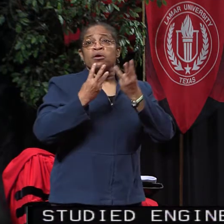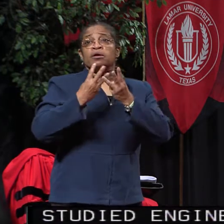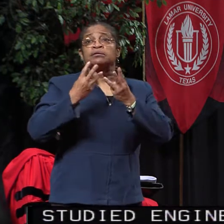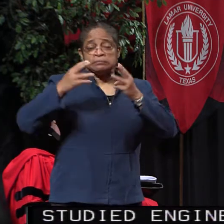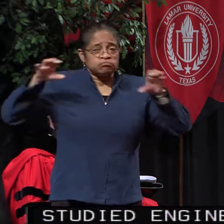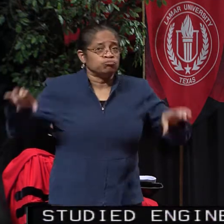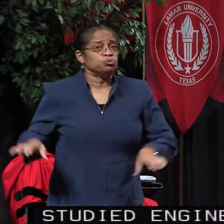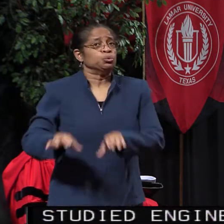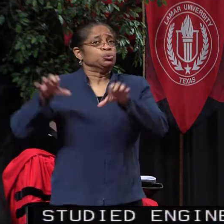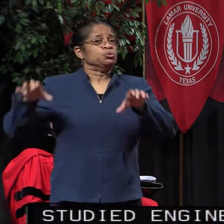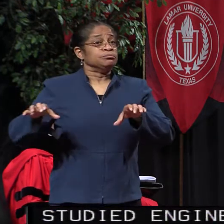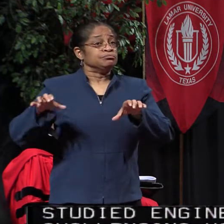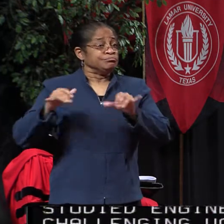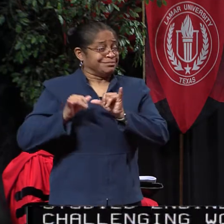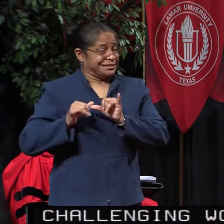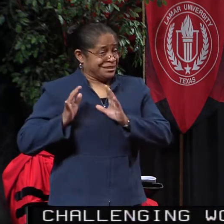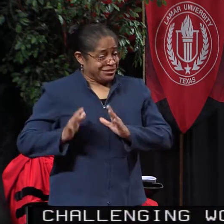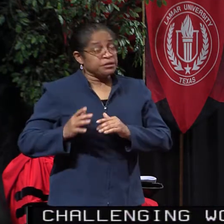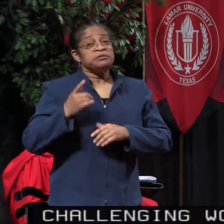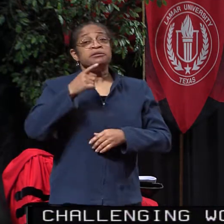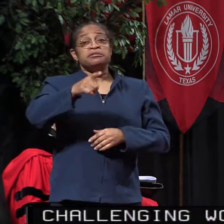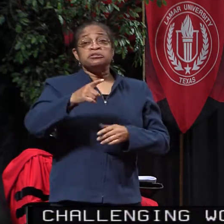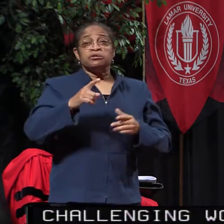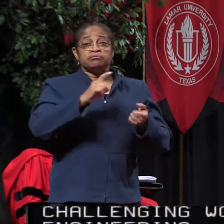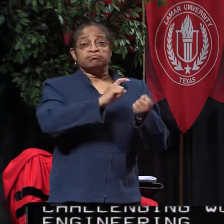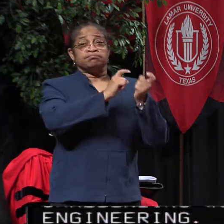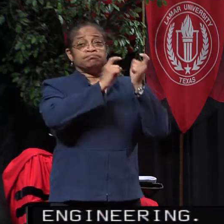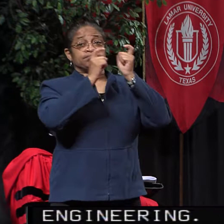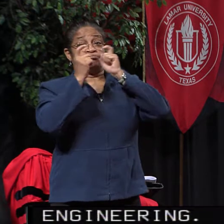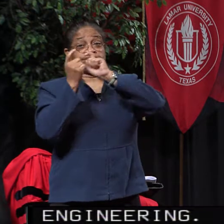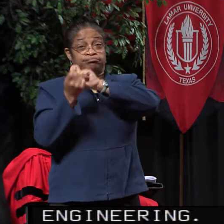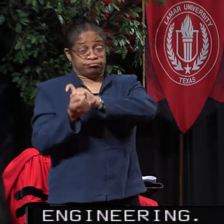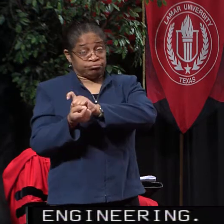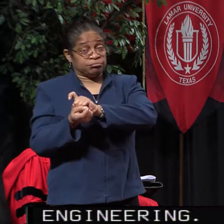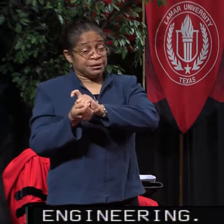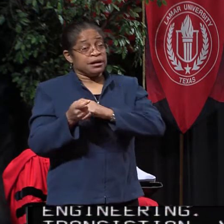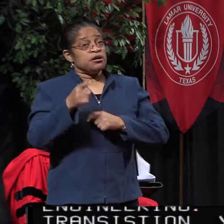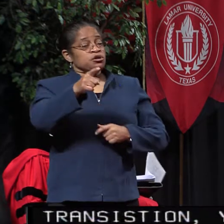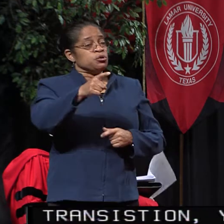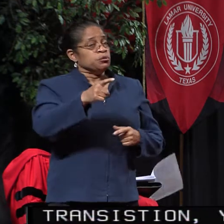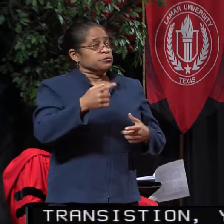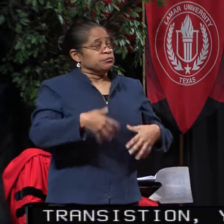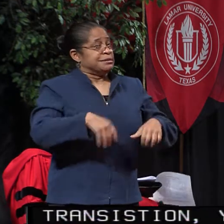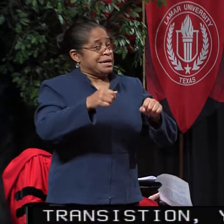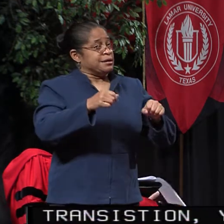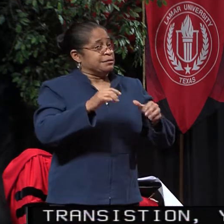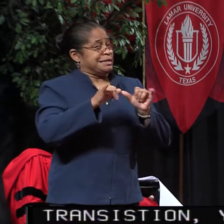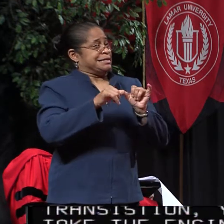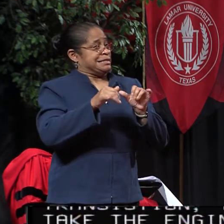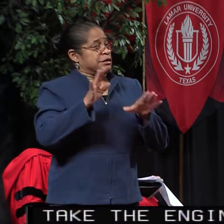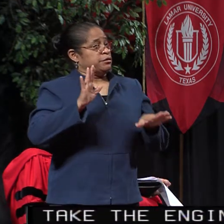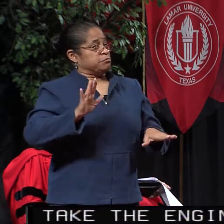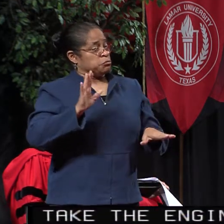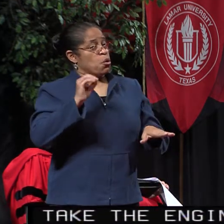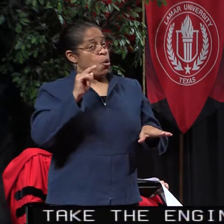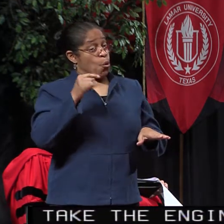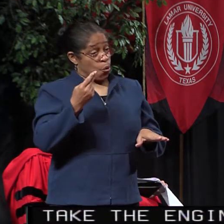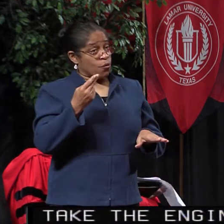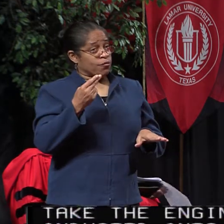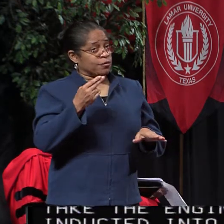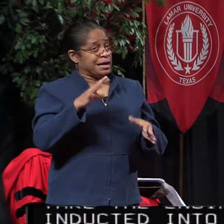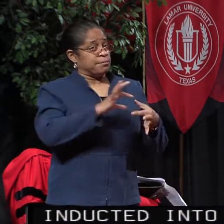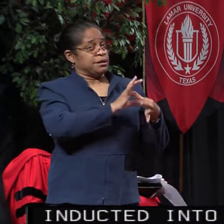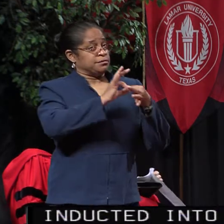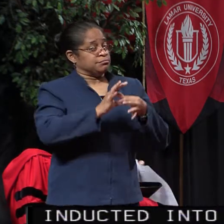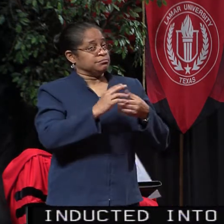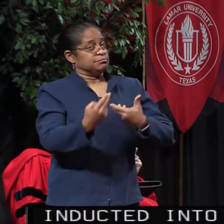engineering. As you make this transition, you are about to take the engineer's oath and be inducted into the Order of the Engineer.